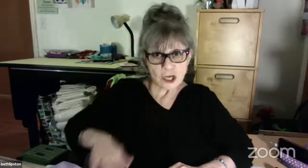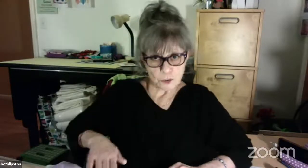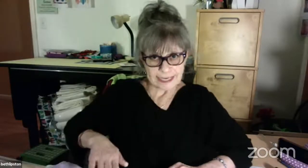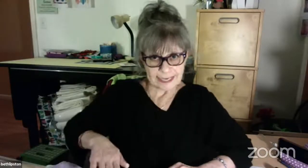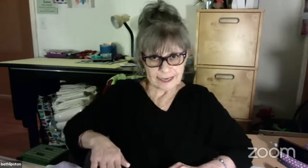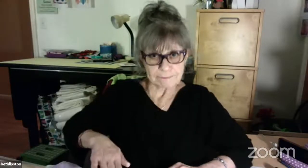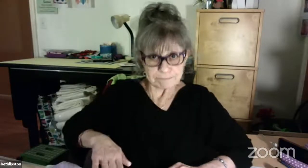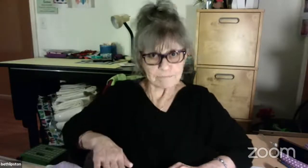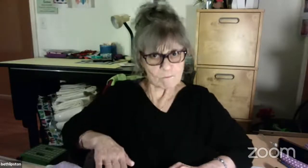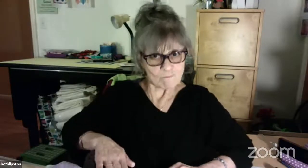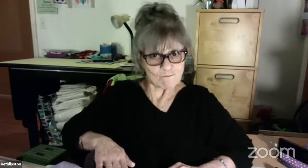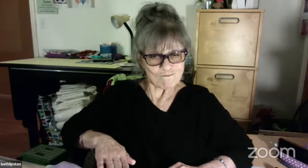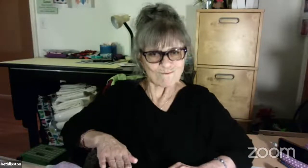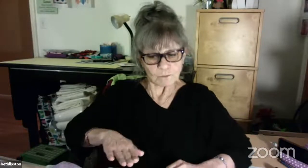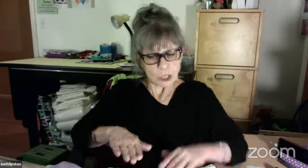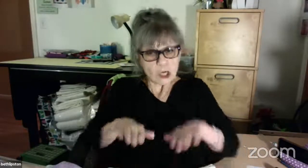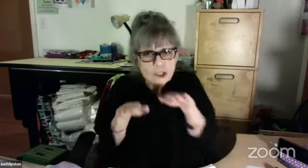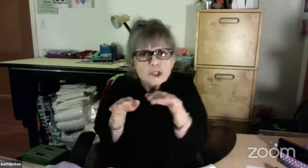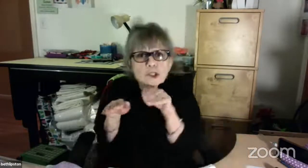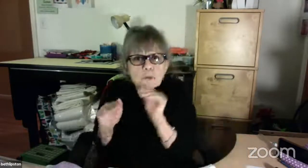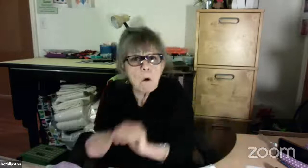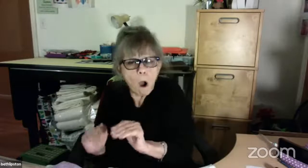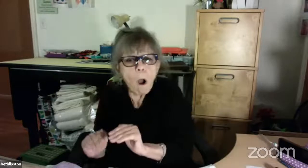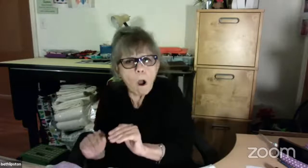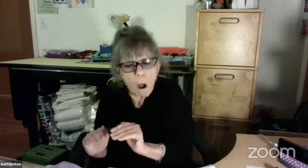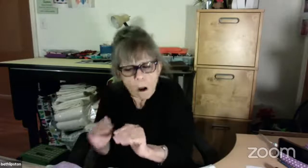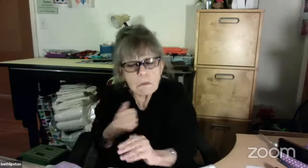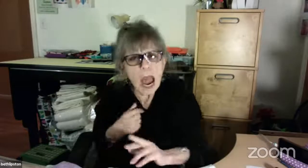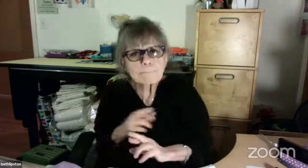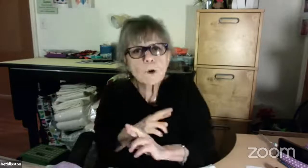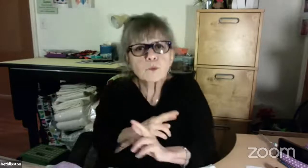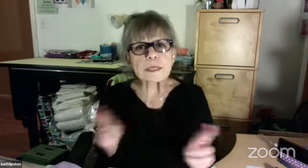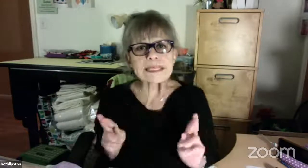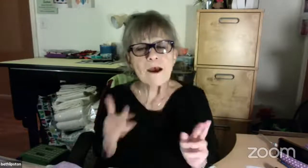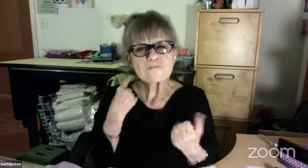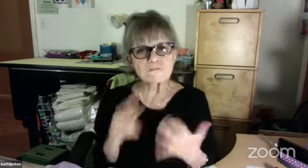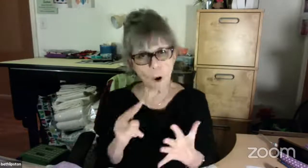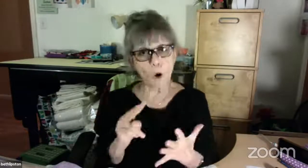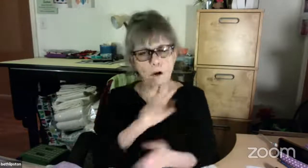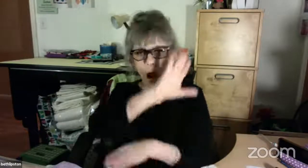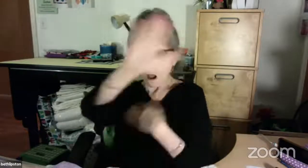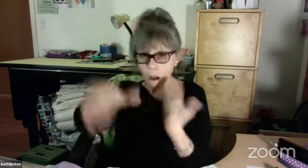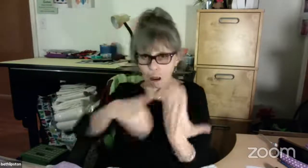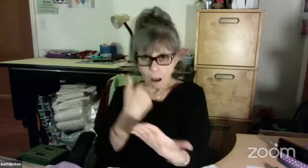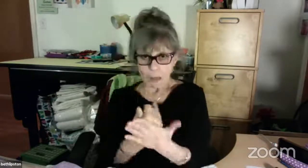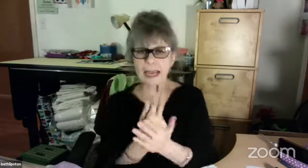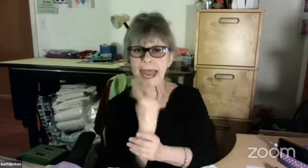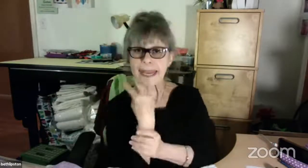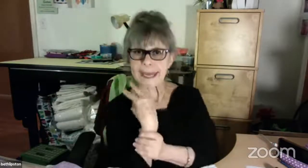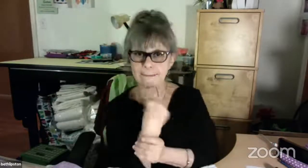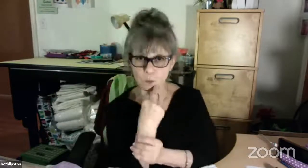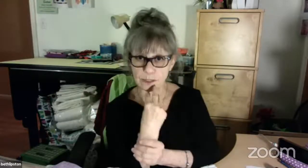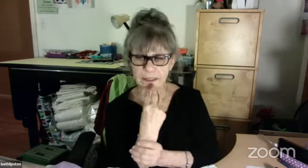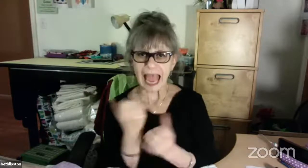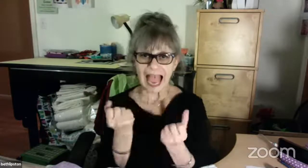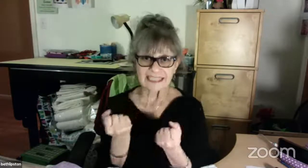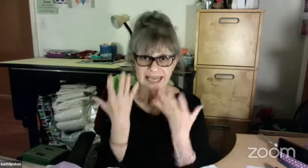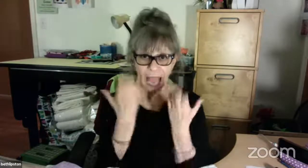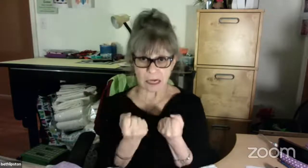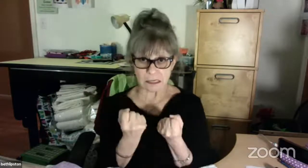my two deaf children, when they were really small, I wanted them to do